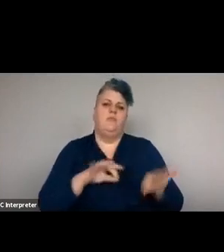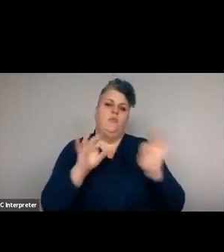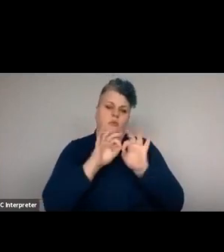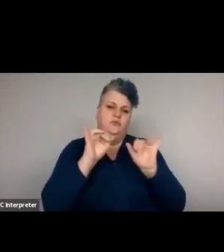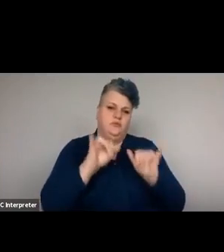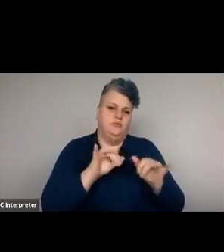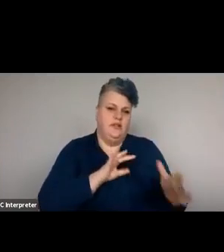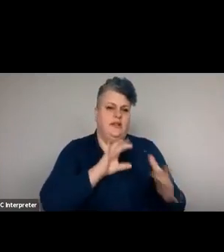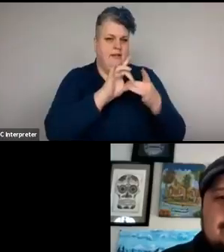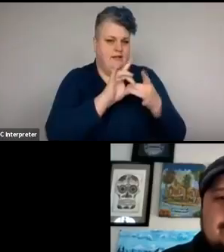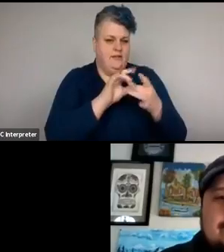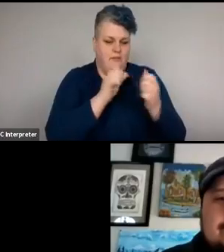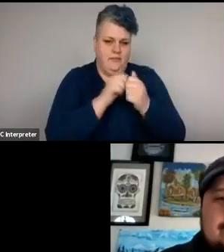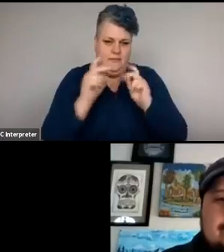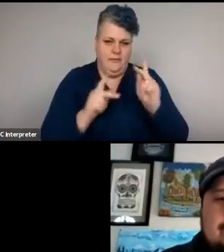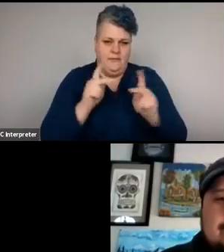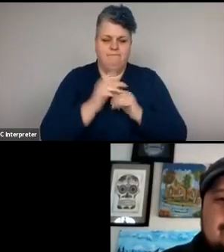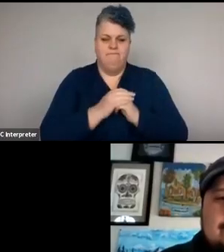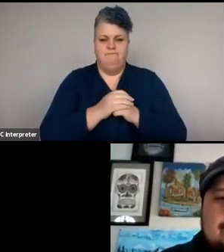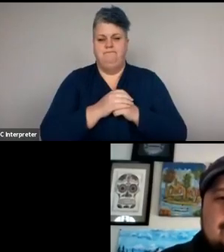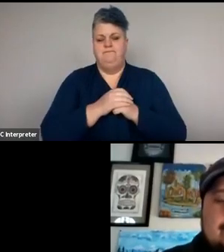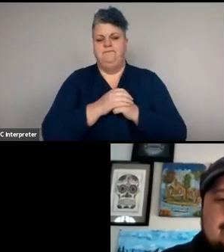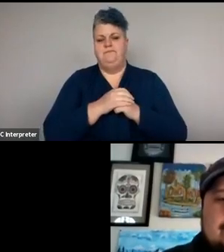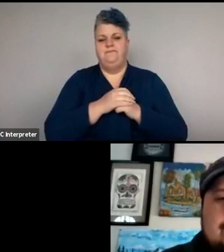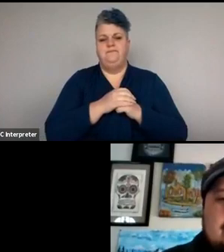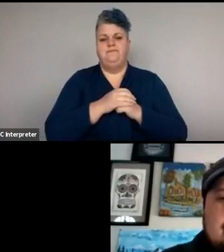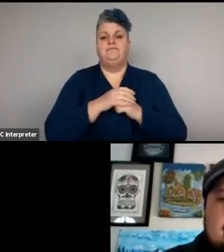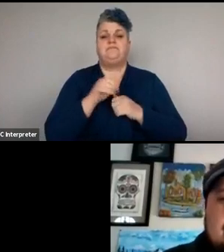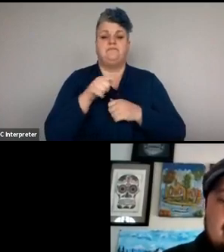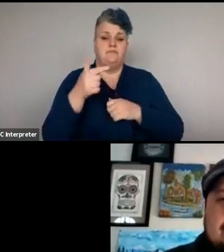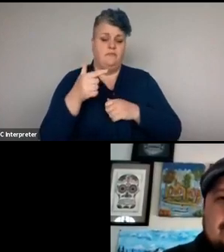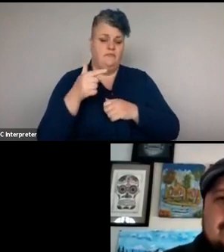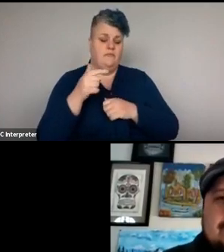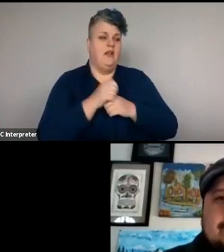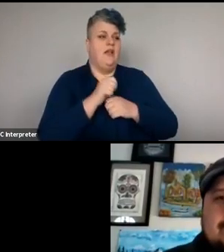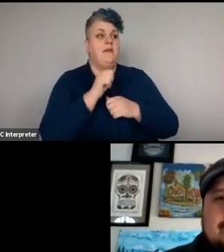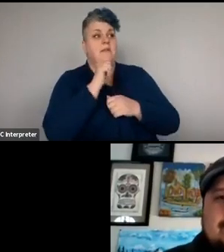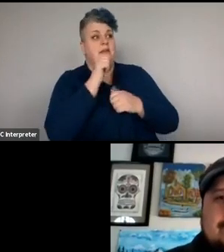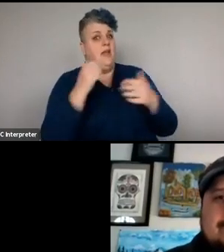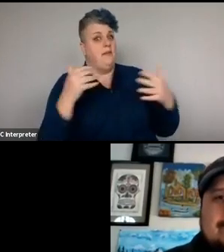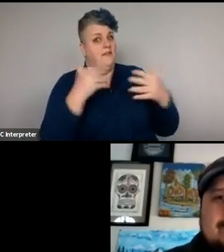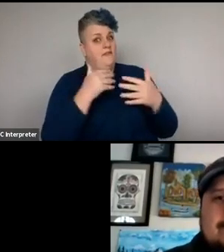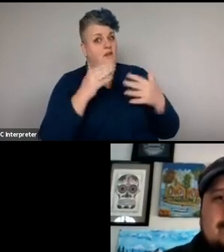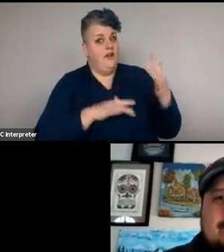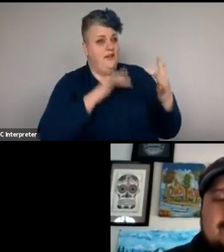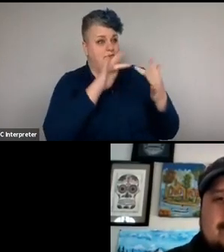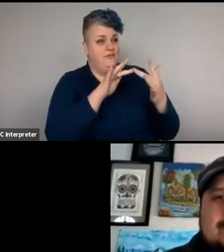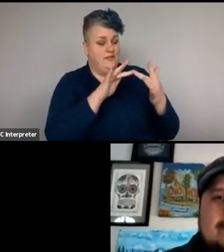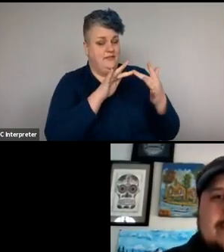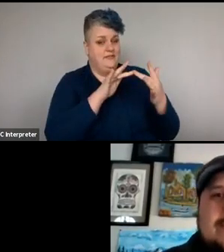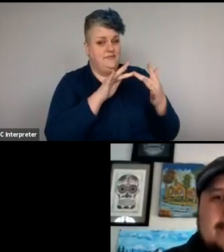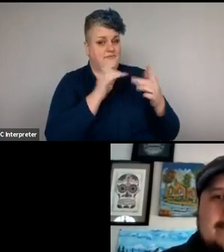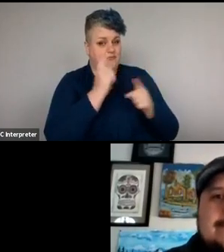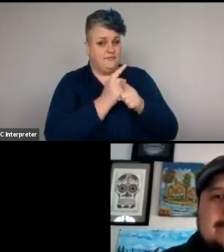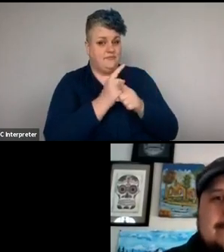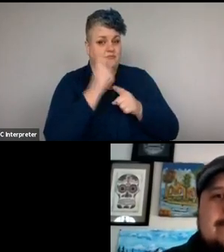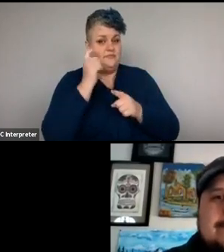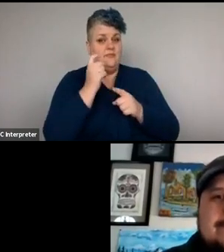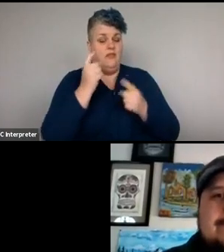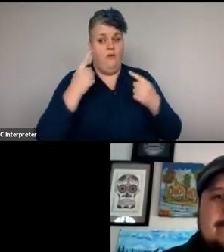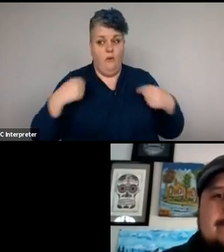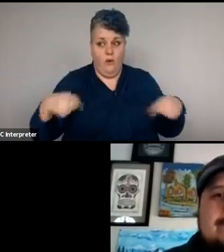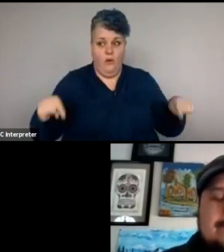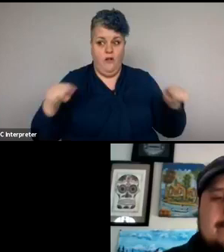connected with people. And I also think just to not be afraid to reach out, right? Because I think all of